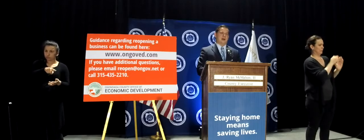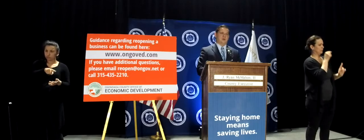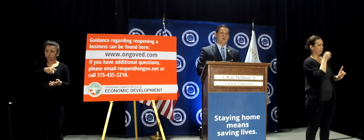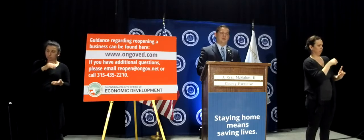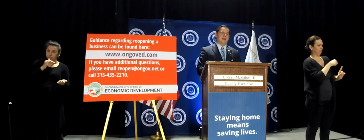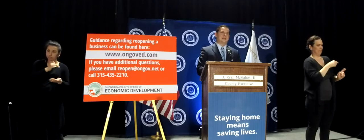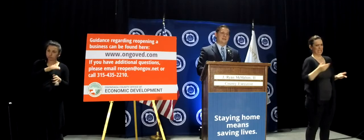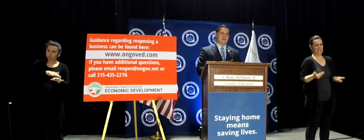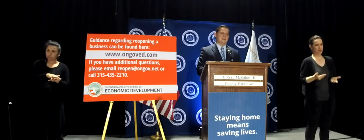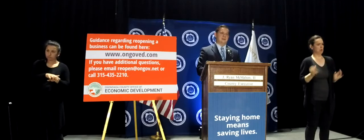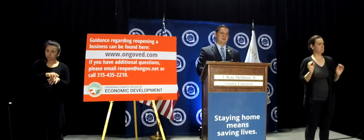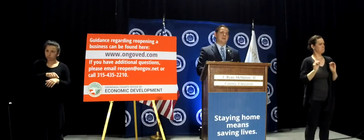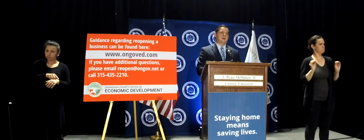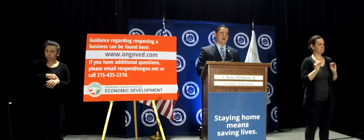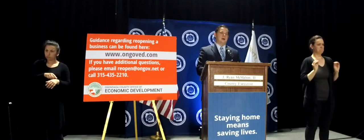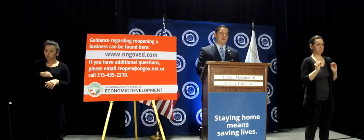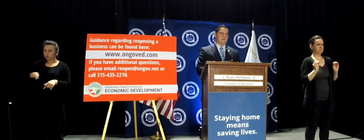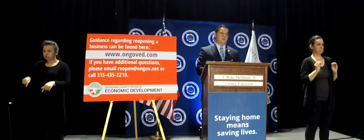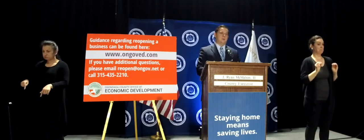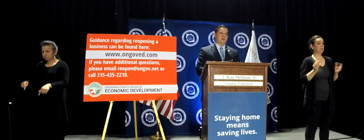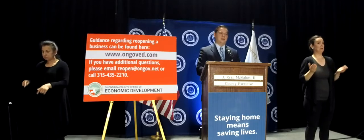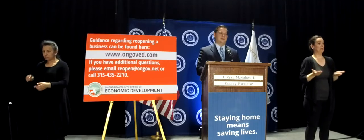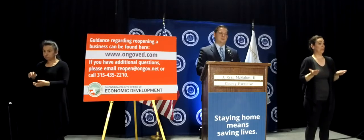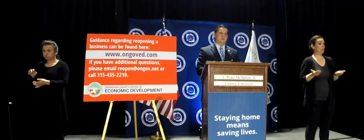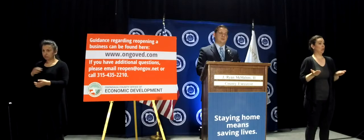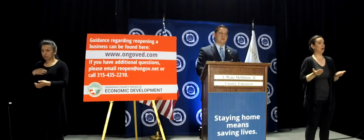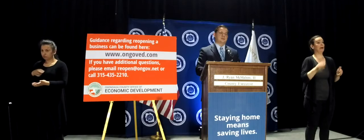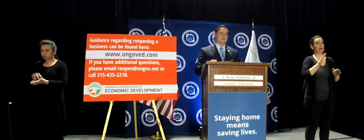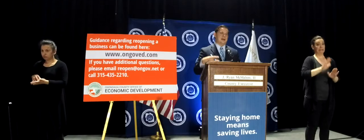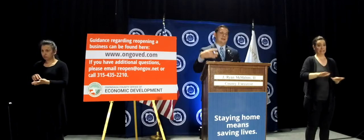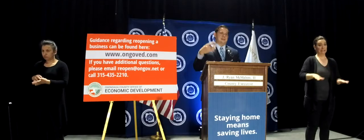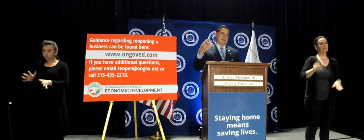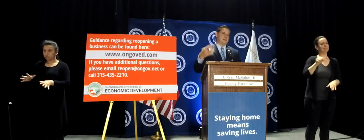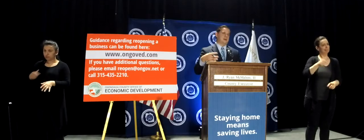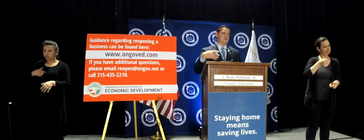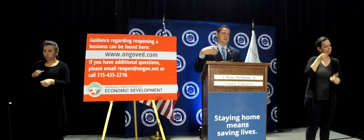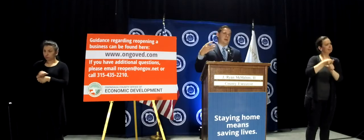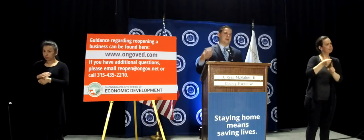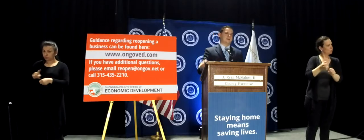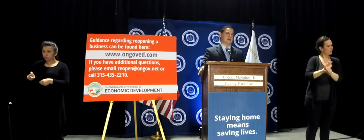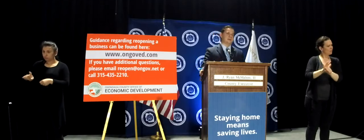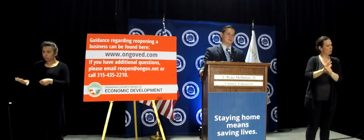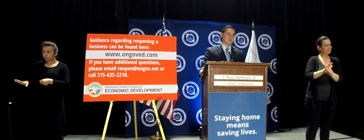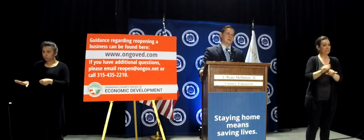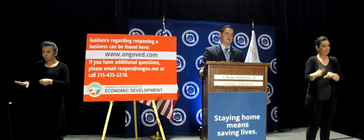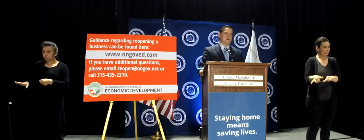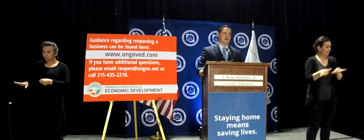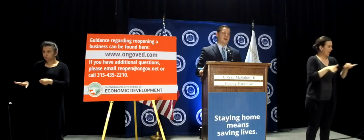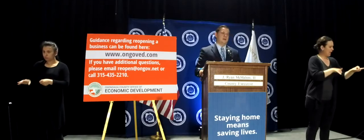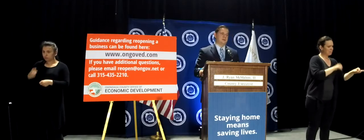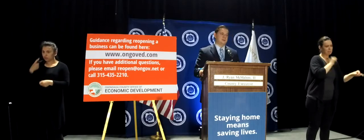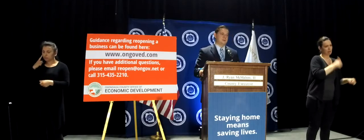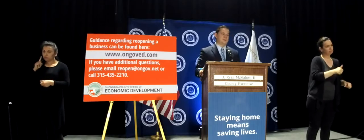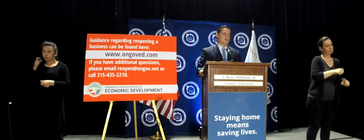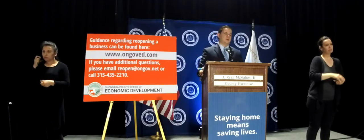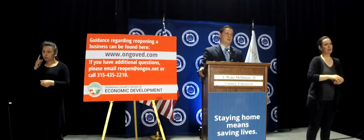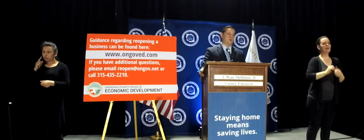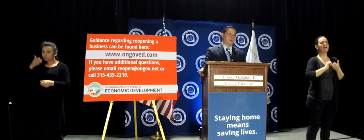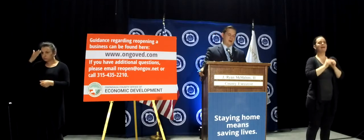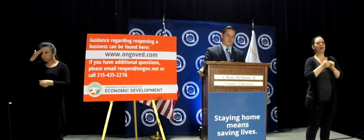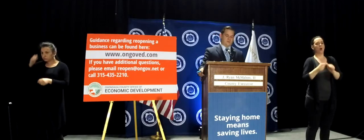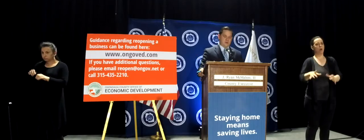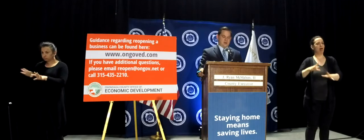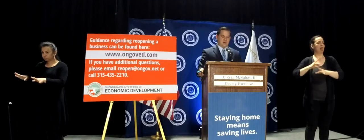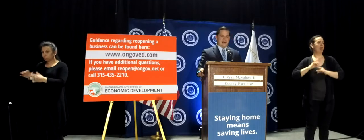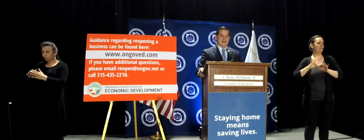who have gotten COVID-19 related to essentially contacts, household contacts, and